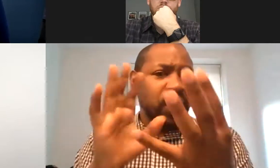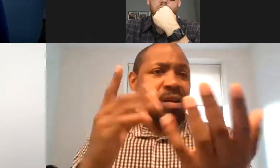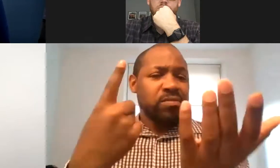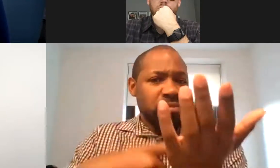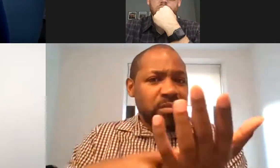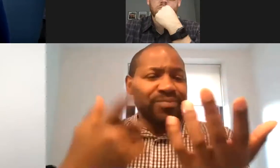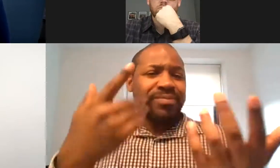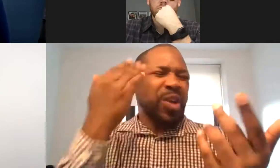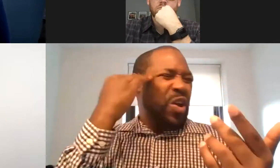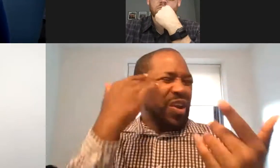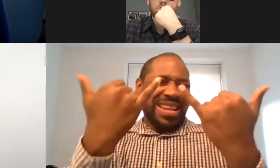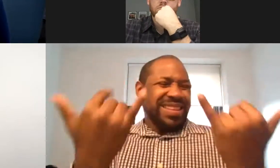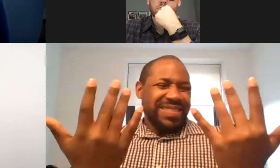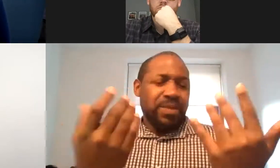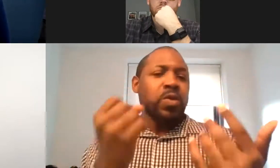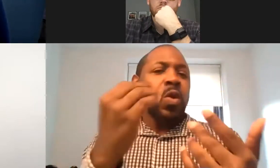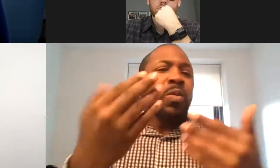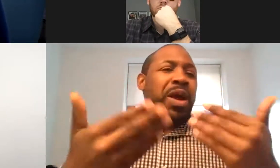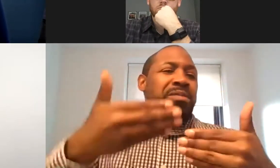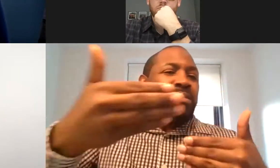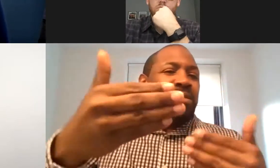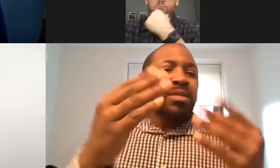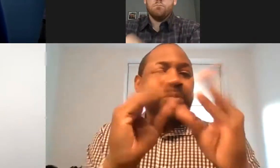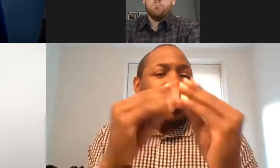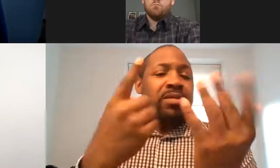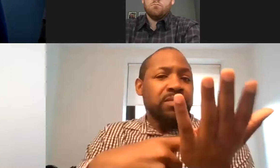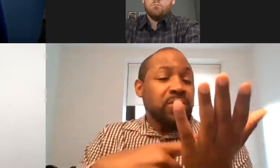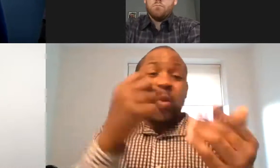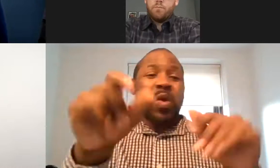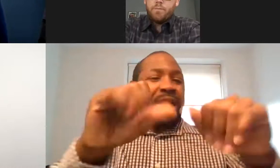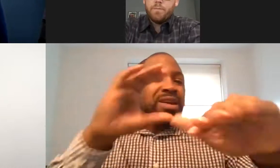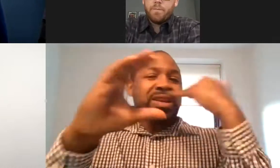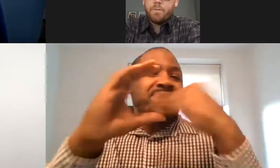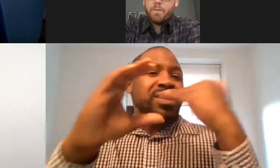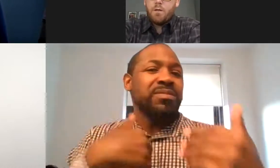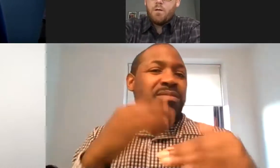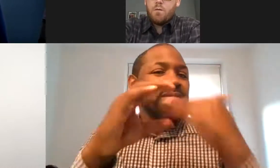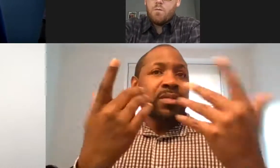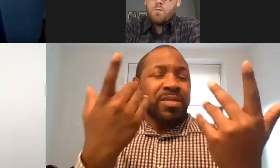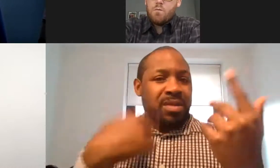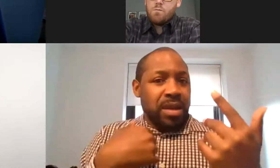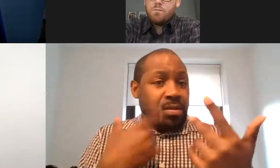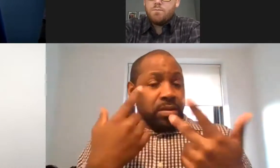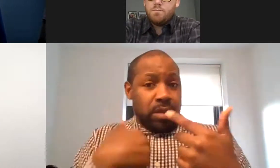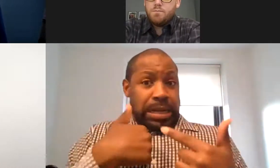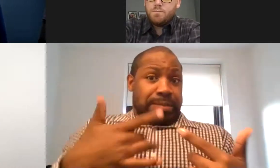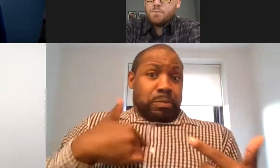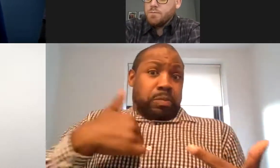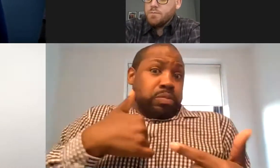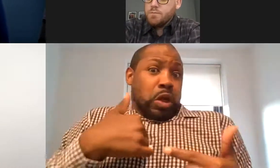So I also want to get your feedback on that right now. And so after this meeting that I have tomorrow, I'll be reaching out to you, and then hopefully I would like to hear